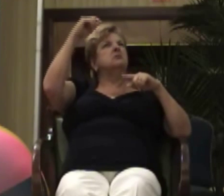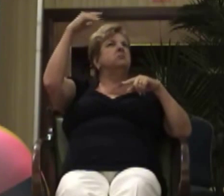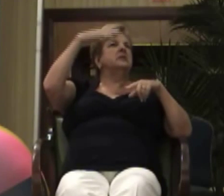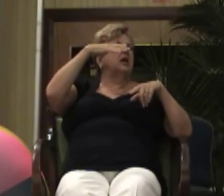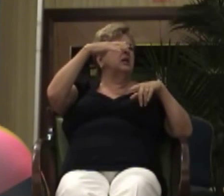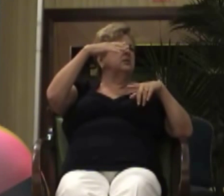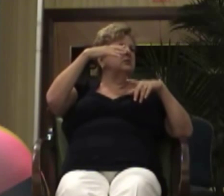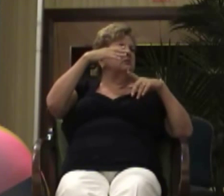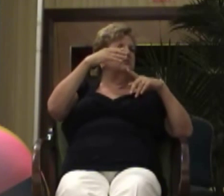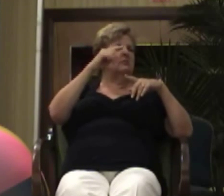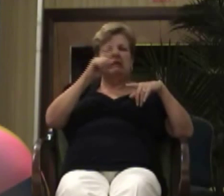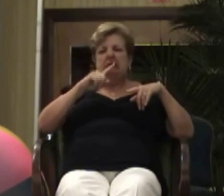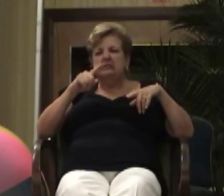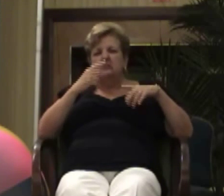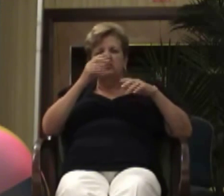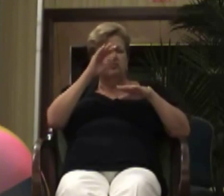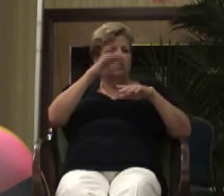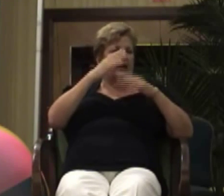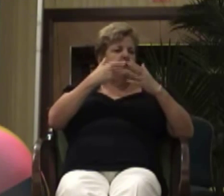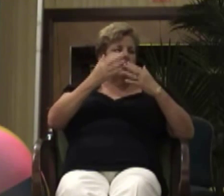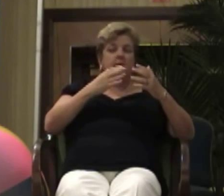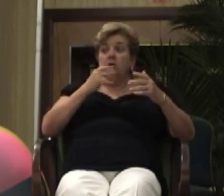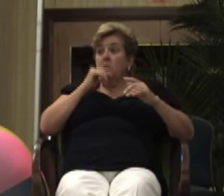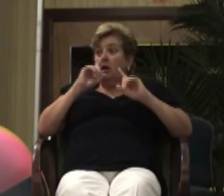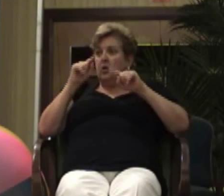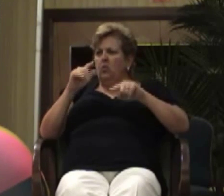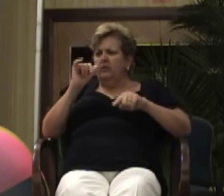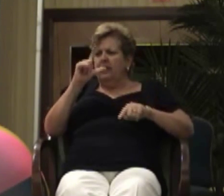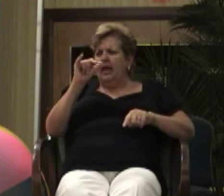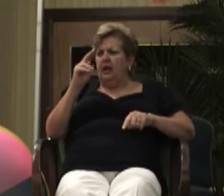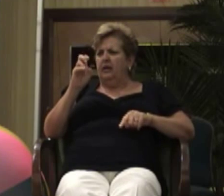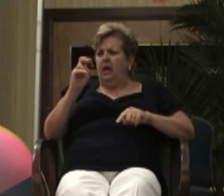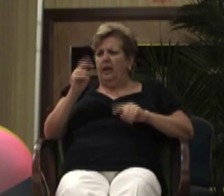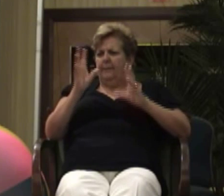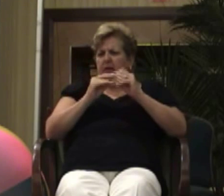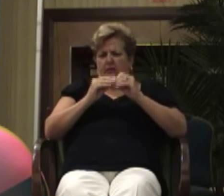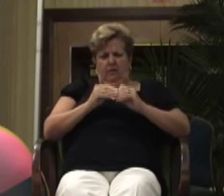whatever it is. The other said, you're not going to the Alanon meeting? Oh, no, I ain't going to go there.